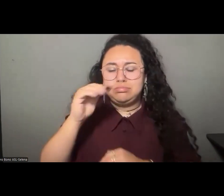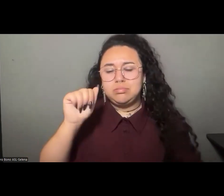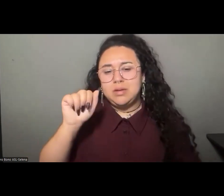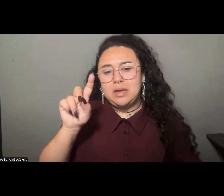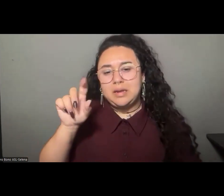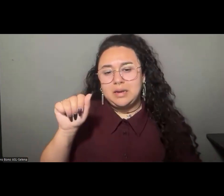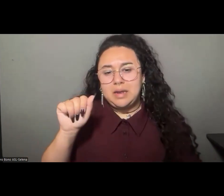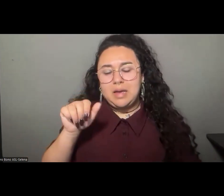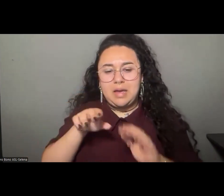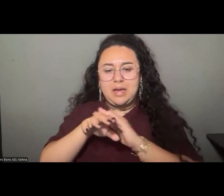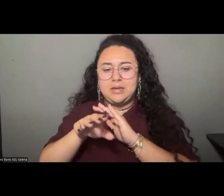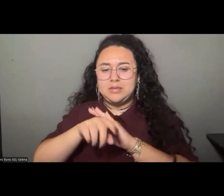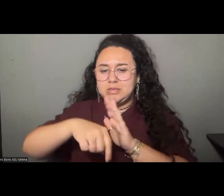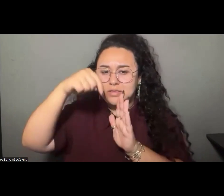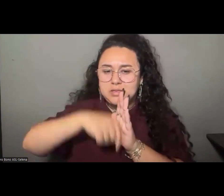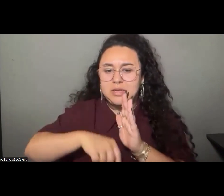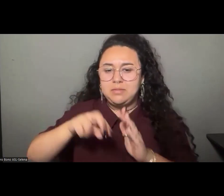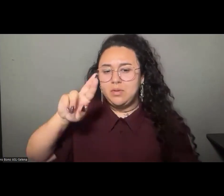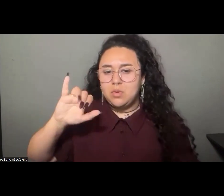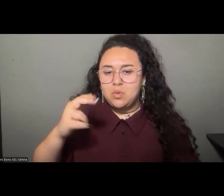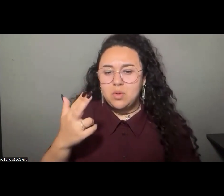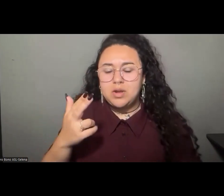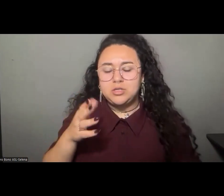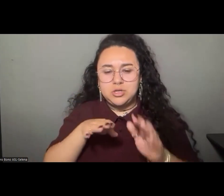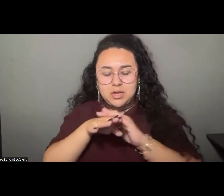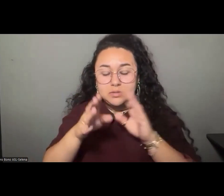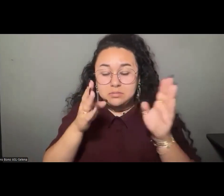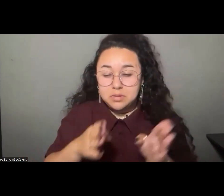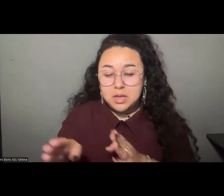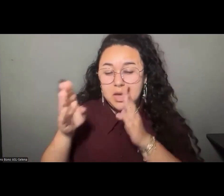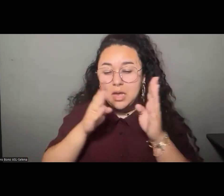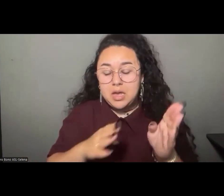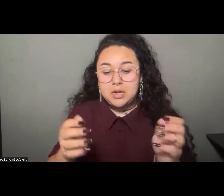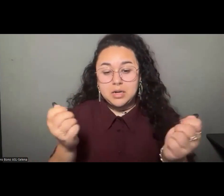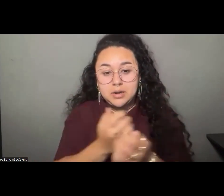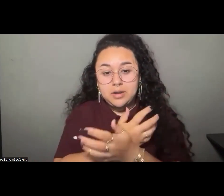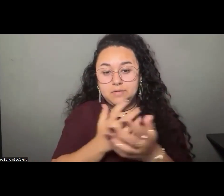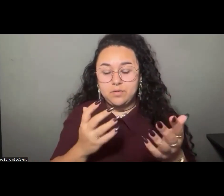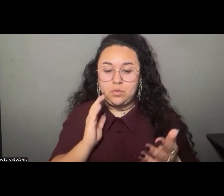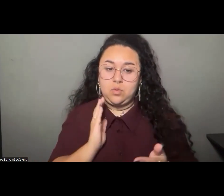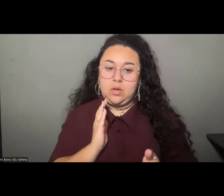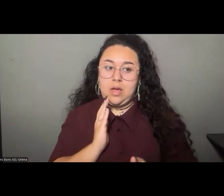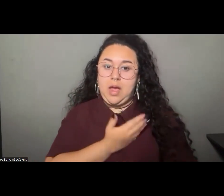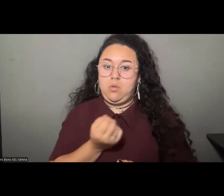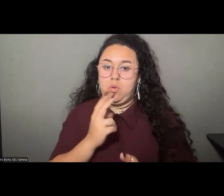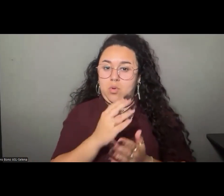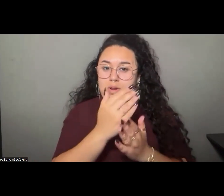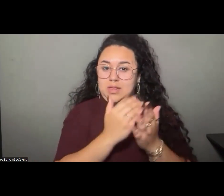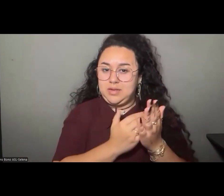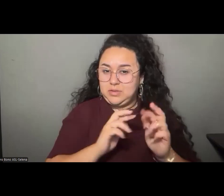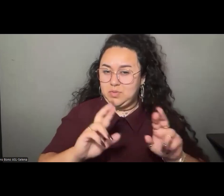Like we do deep, rich access. We plan everything out. We have all of our own lists. And you know